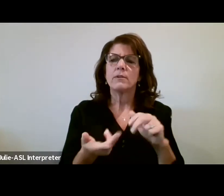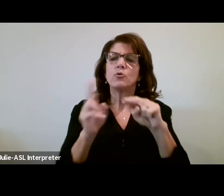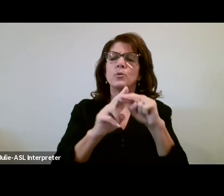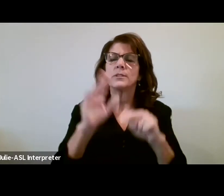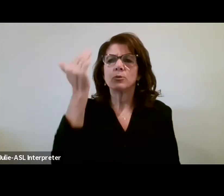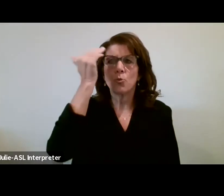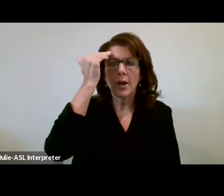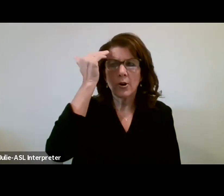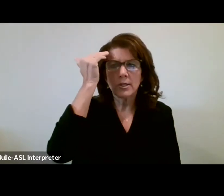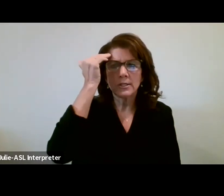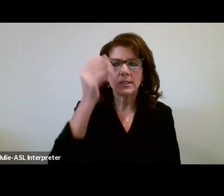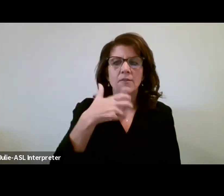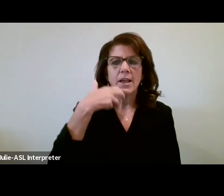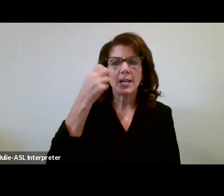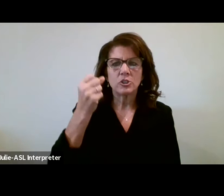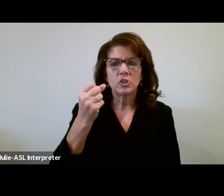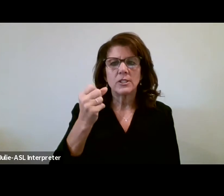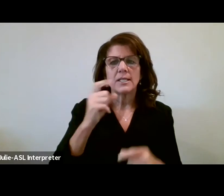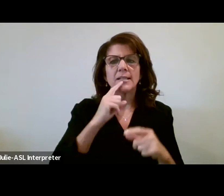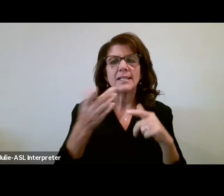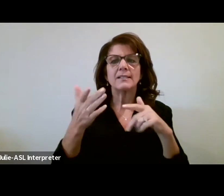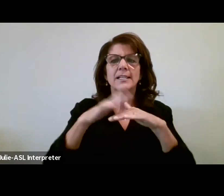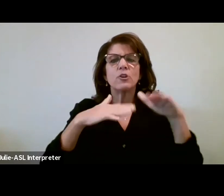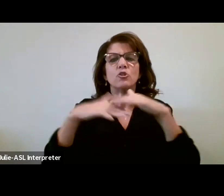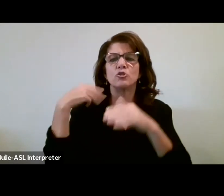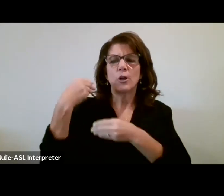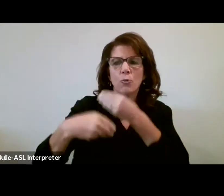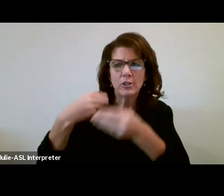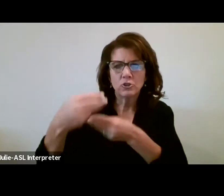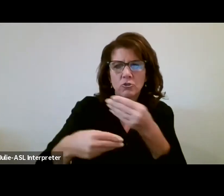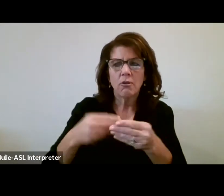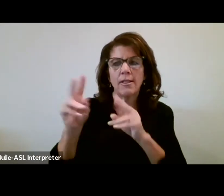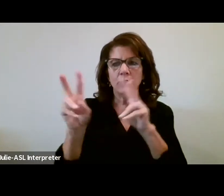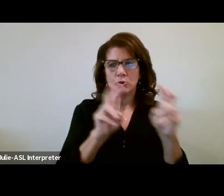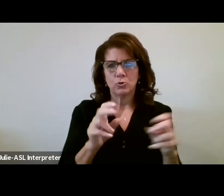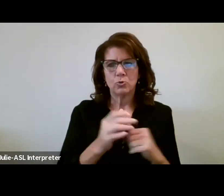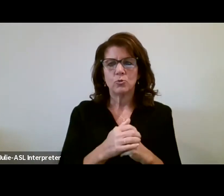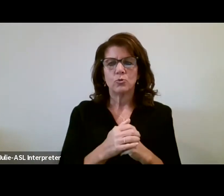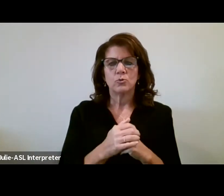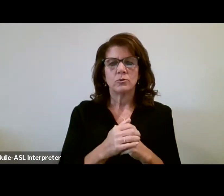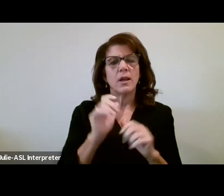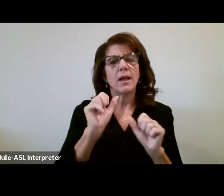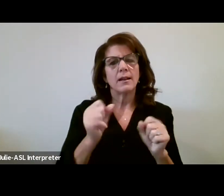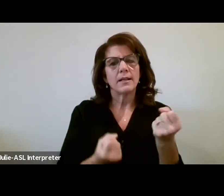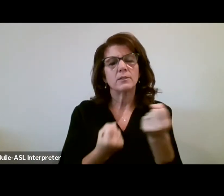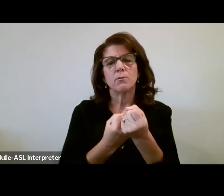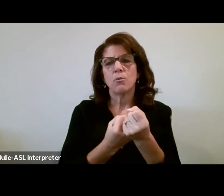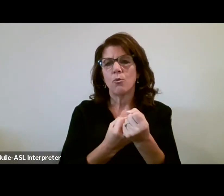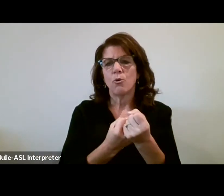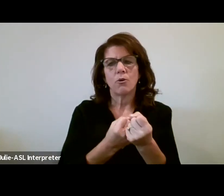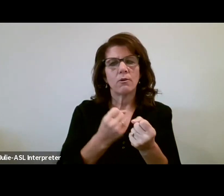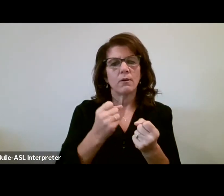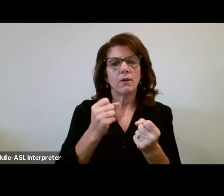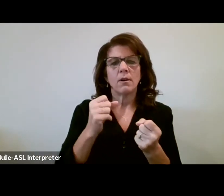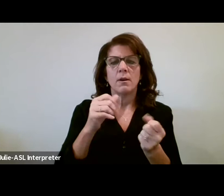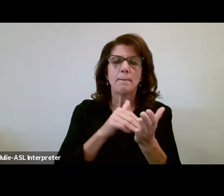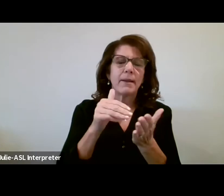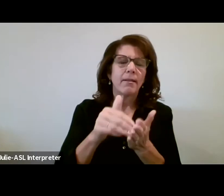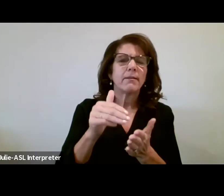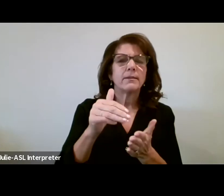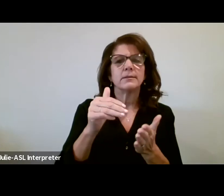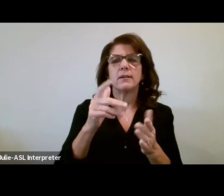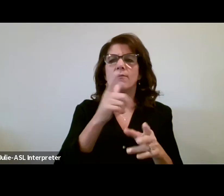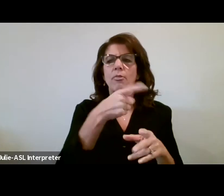of aging and intergenerational issues, and it can support millions of caregivers across the